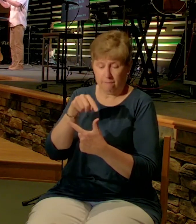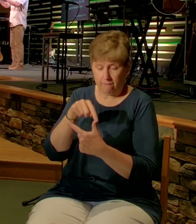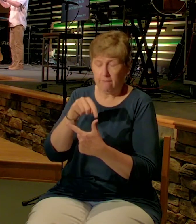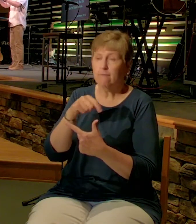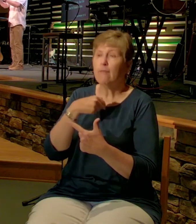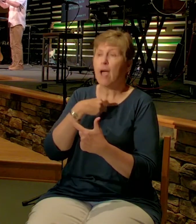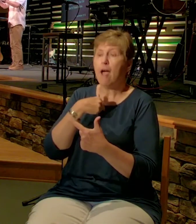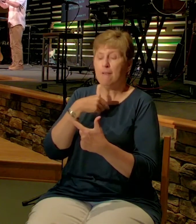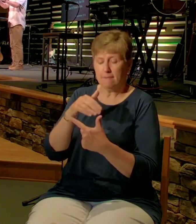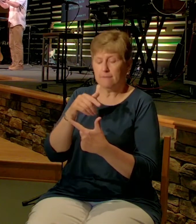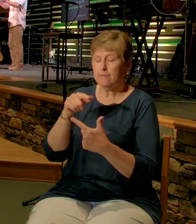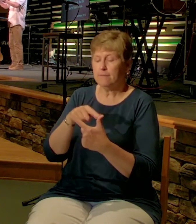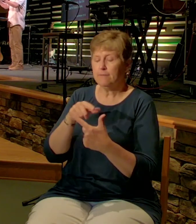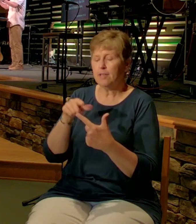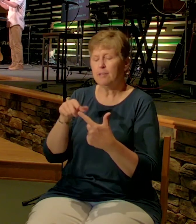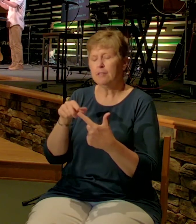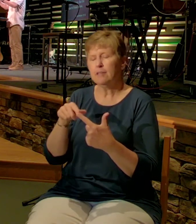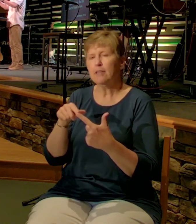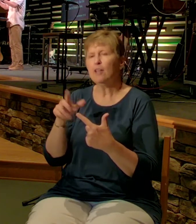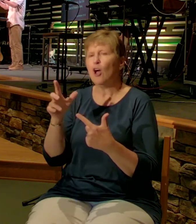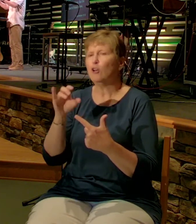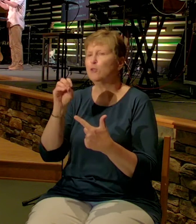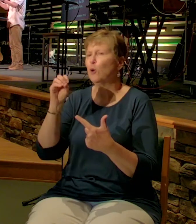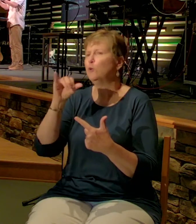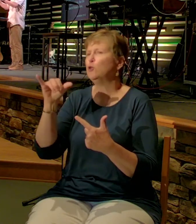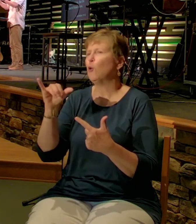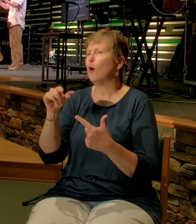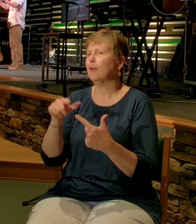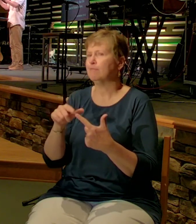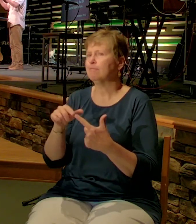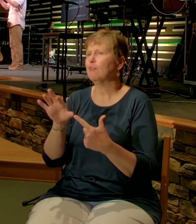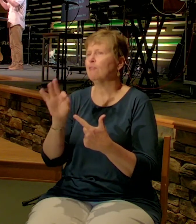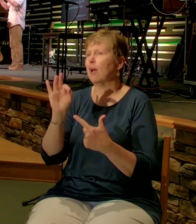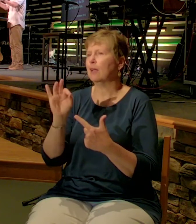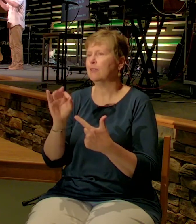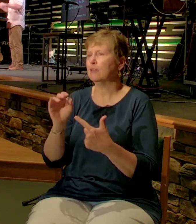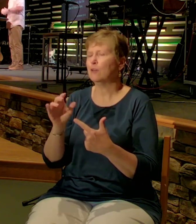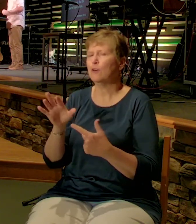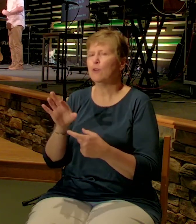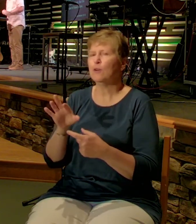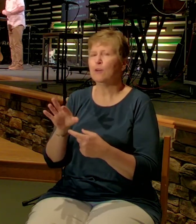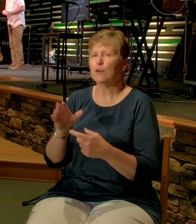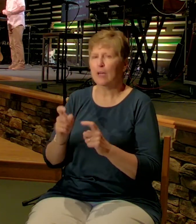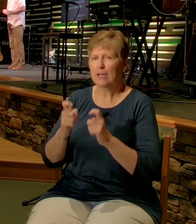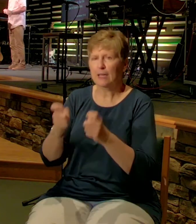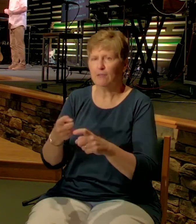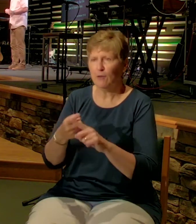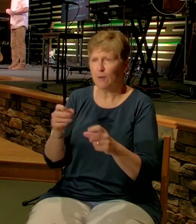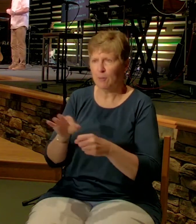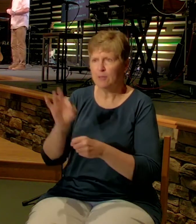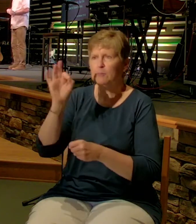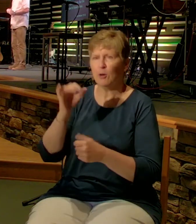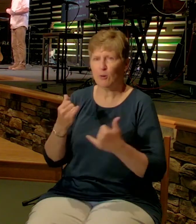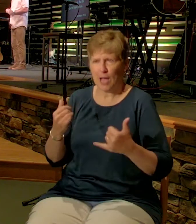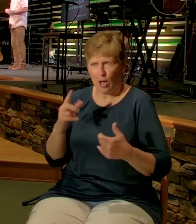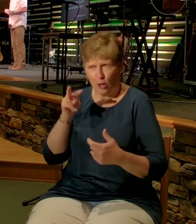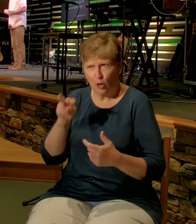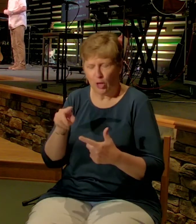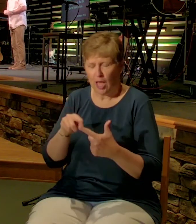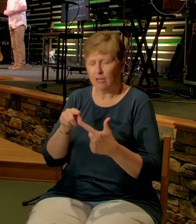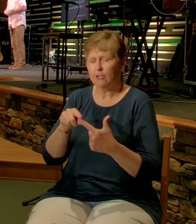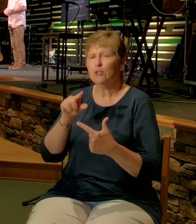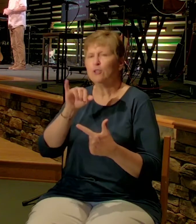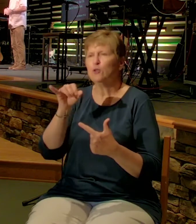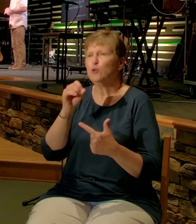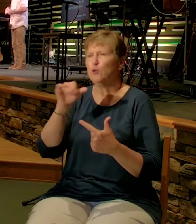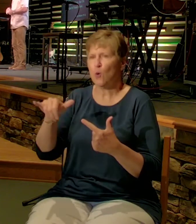there is a great possibility that there is joy as well. And we're going to be looking at joy. It's something this world